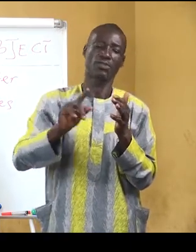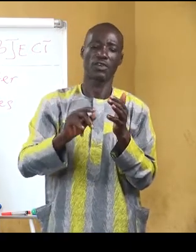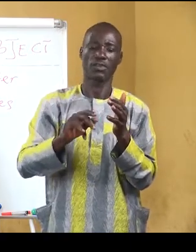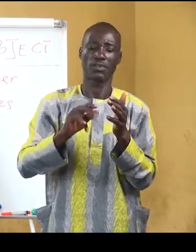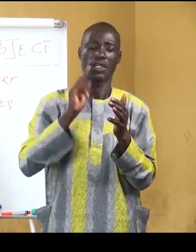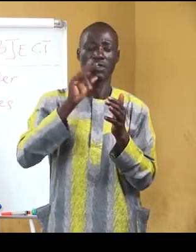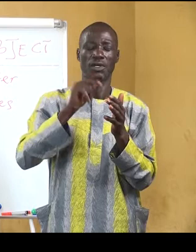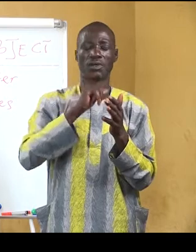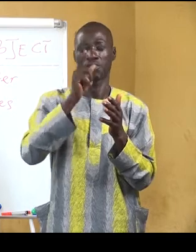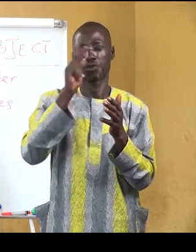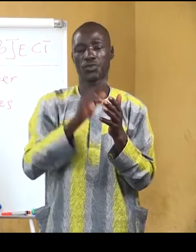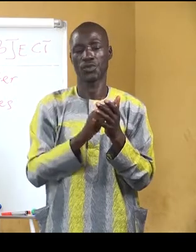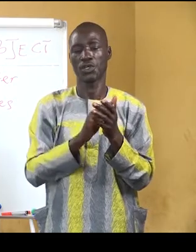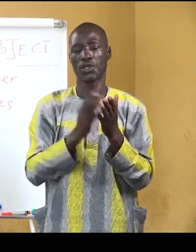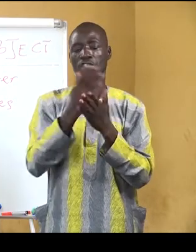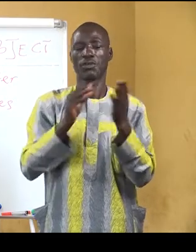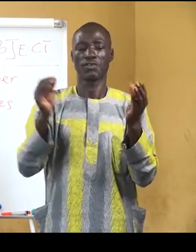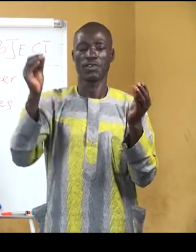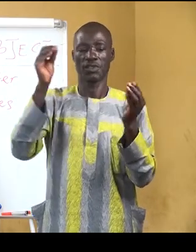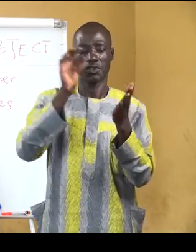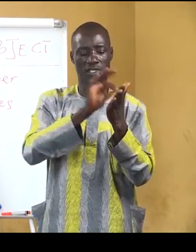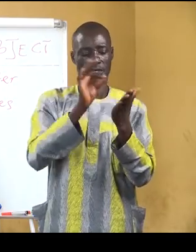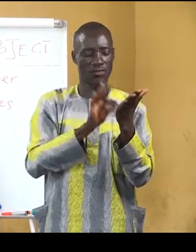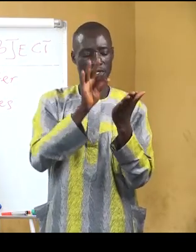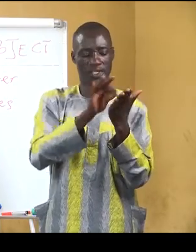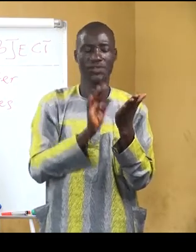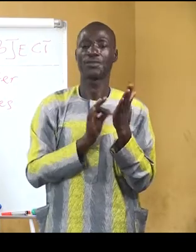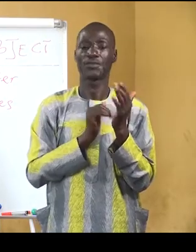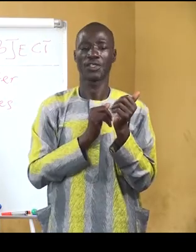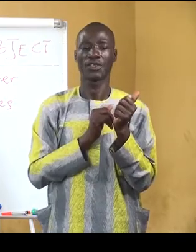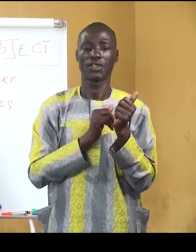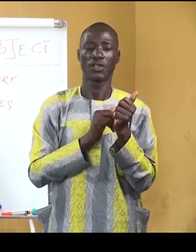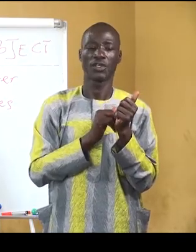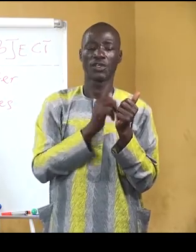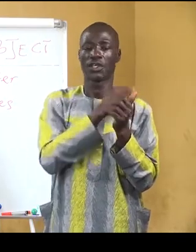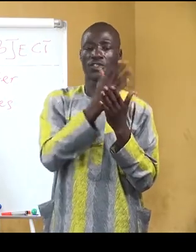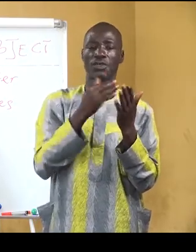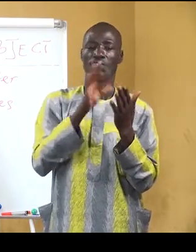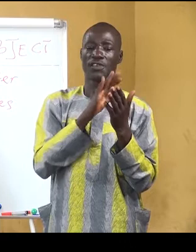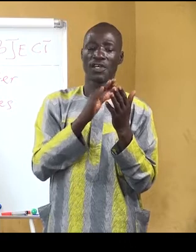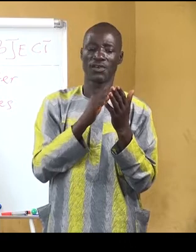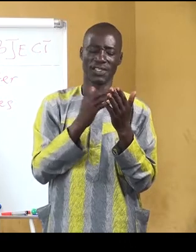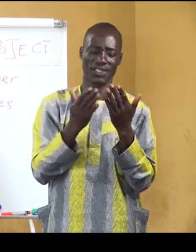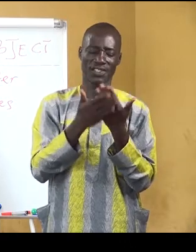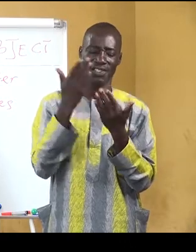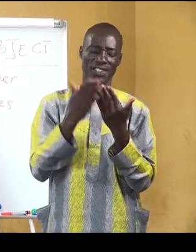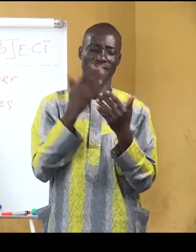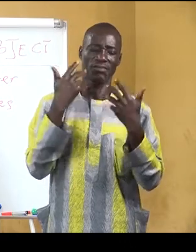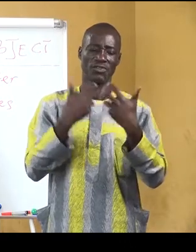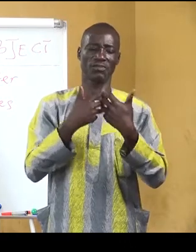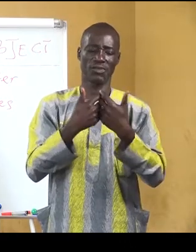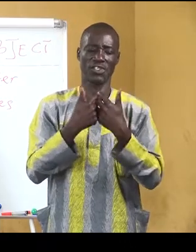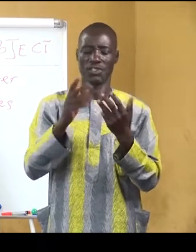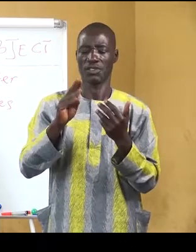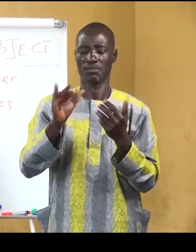our calculator, it will really amaze you that our calculators and some of our simple machines,